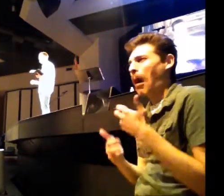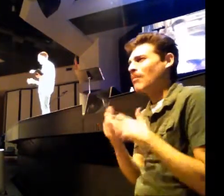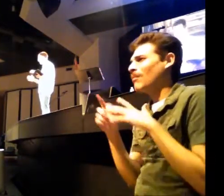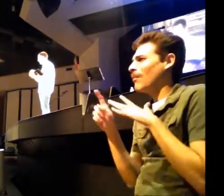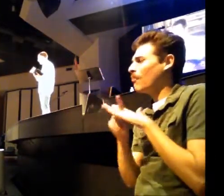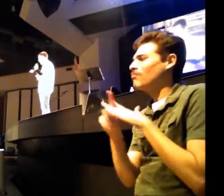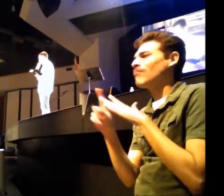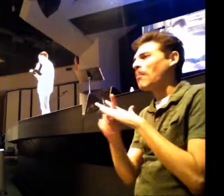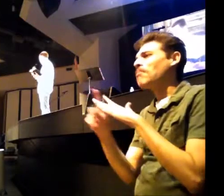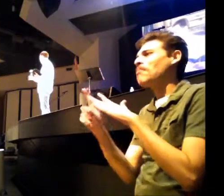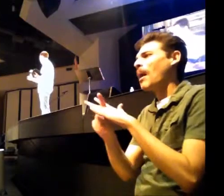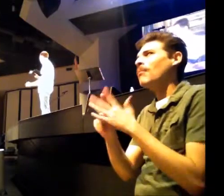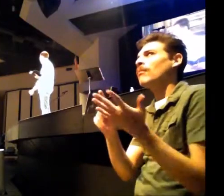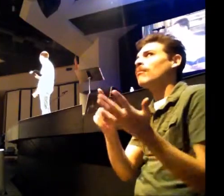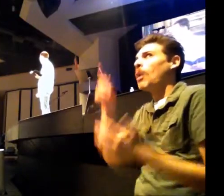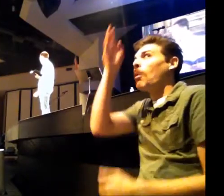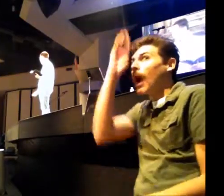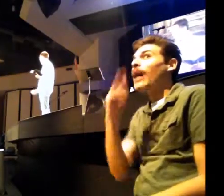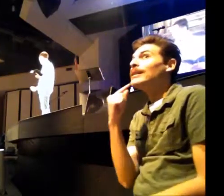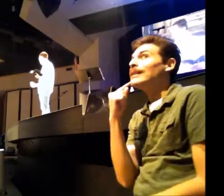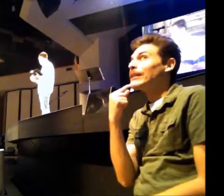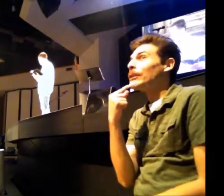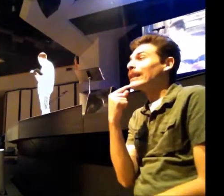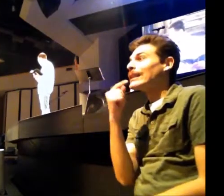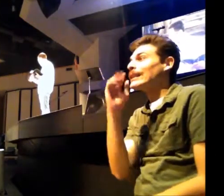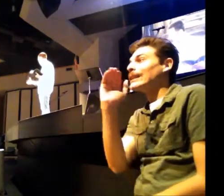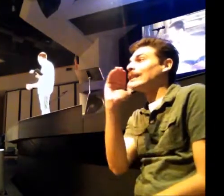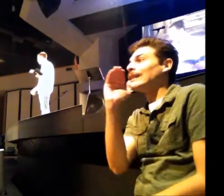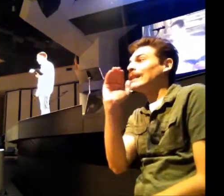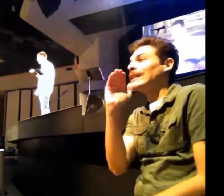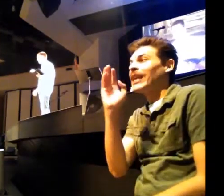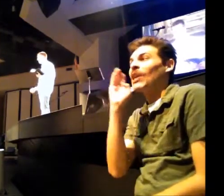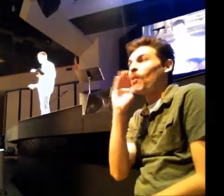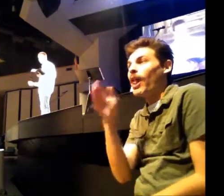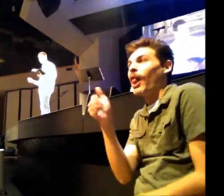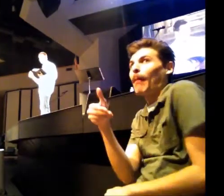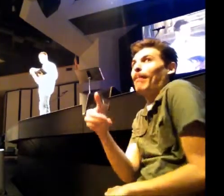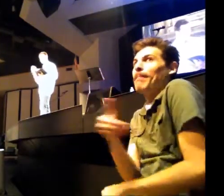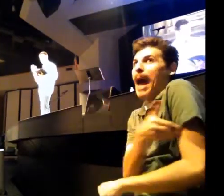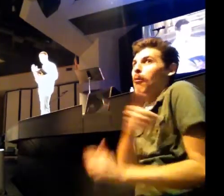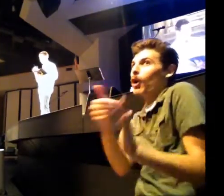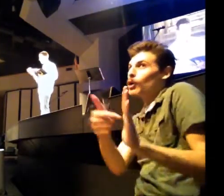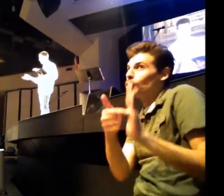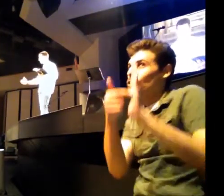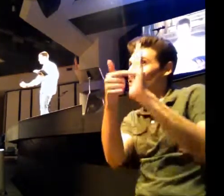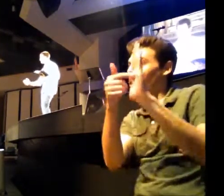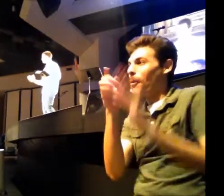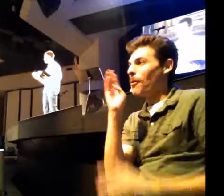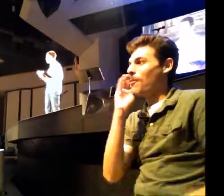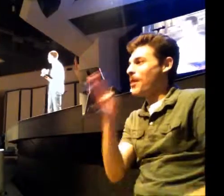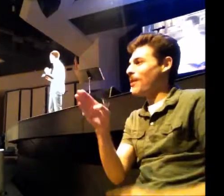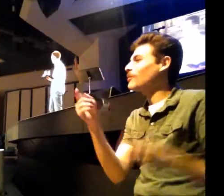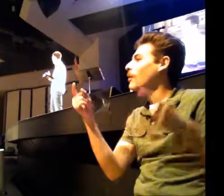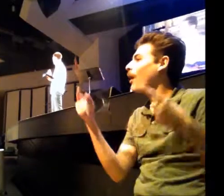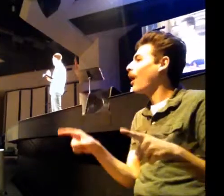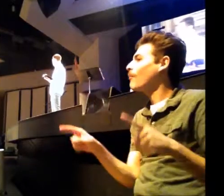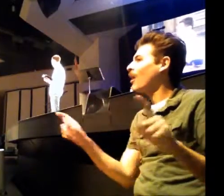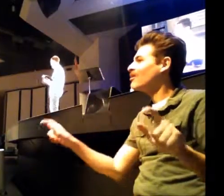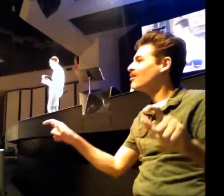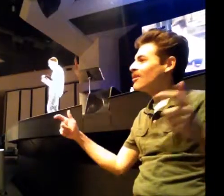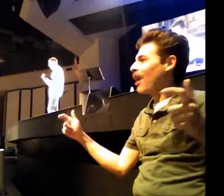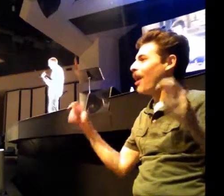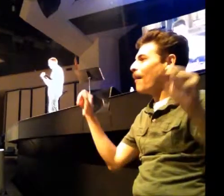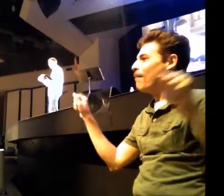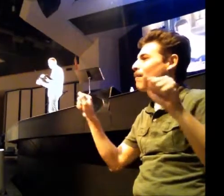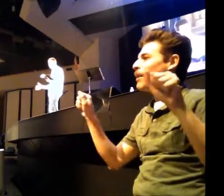but God is serious. And God decides to demonstrate his power through all of this. And so he begins to perform through Moses these large-scale